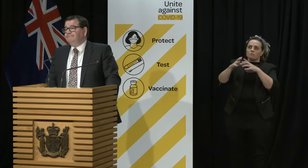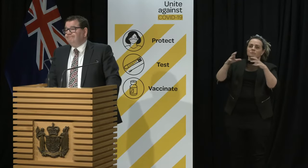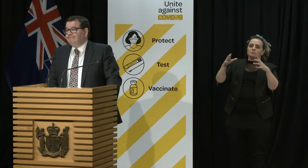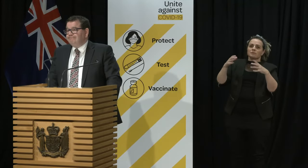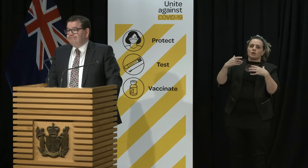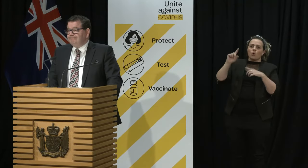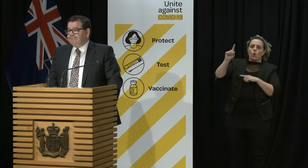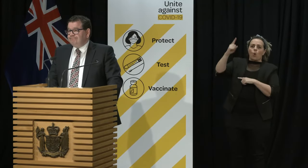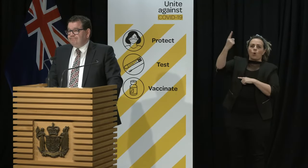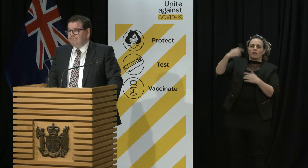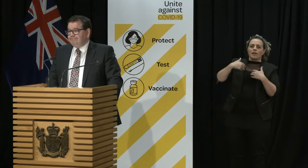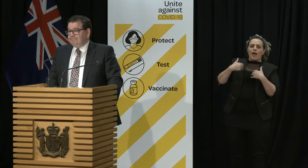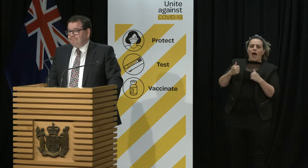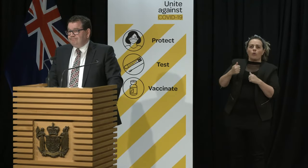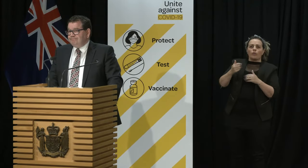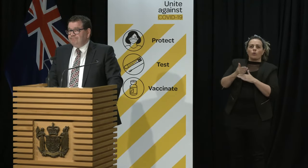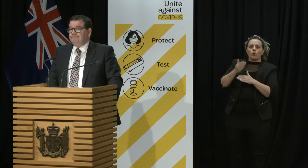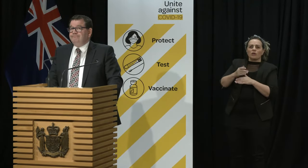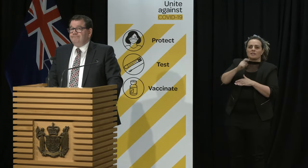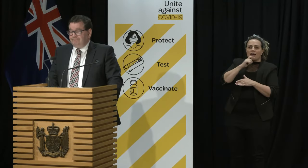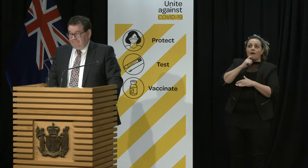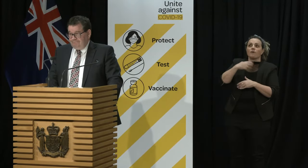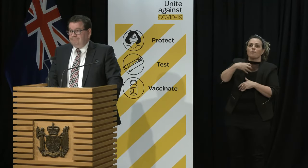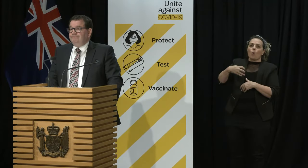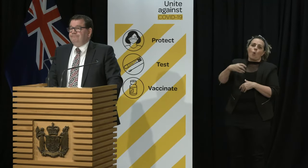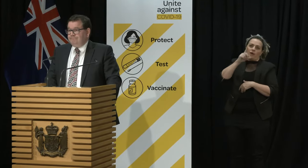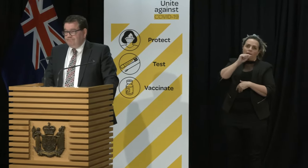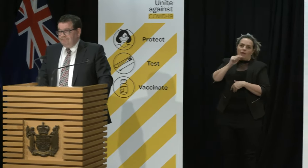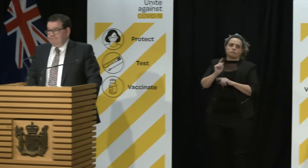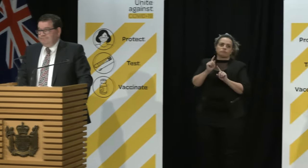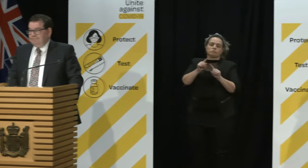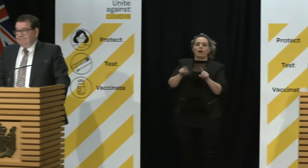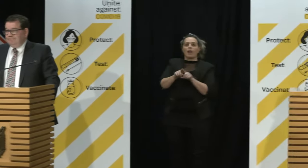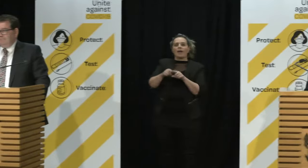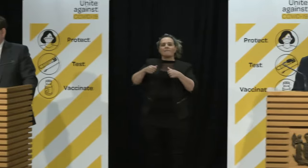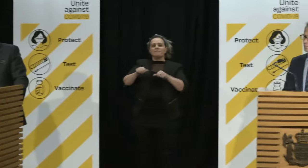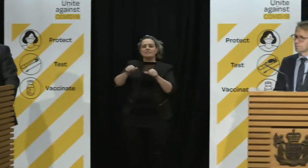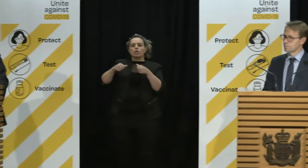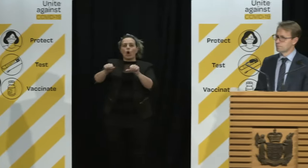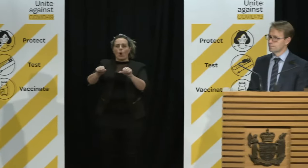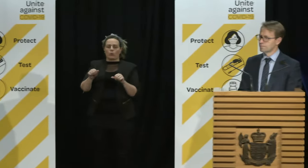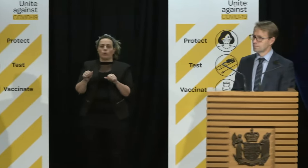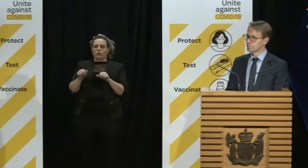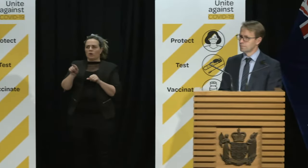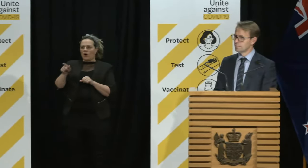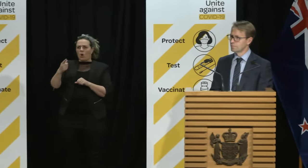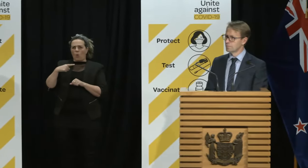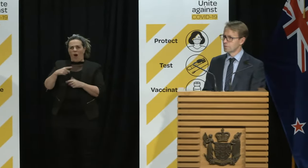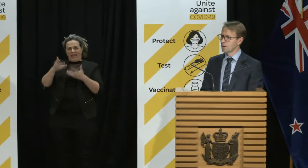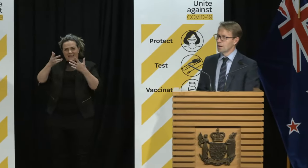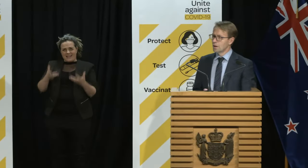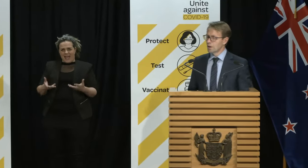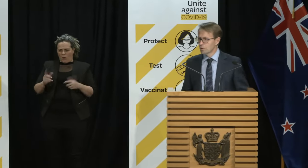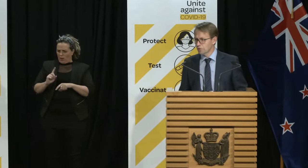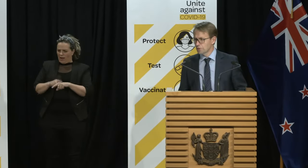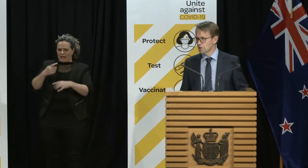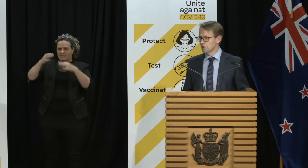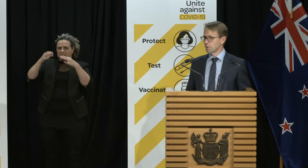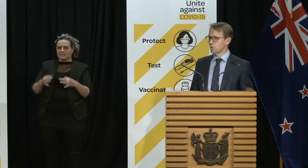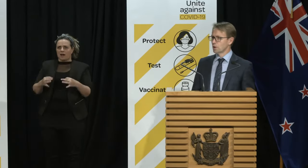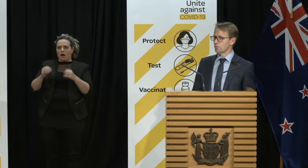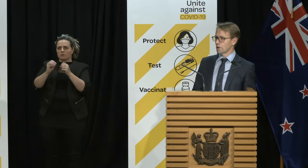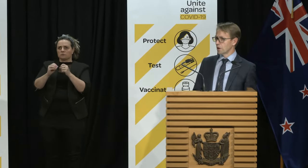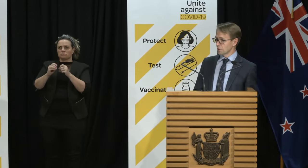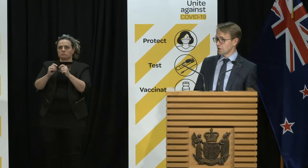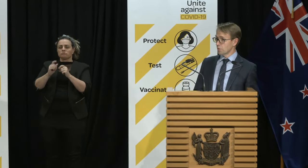particularly for people who get regular physio treatment. Why has it taken so long to decide that this is safe to do? Well, look, the